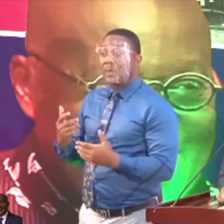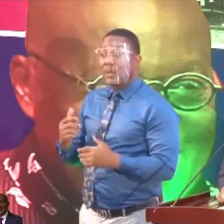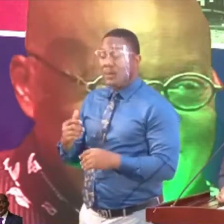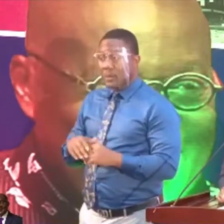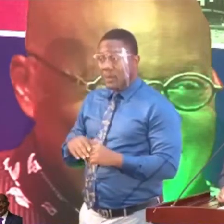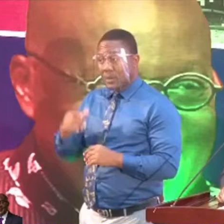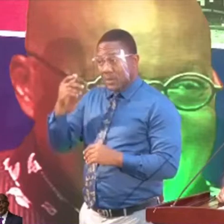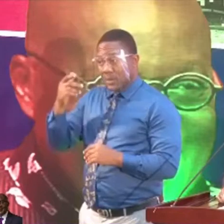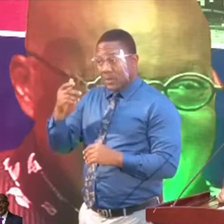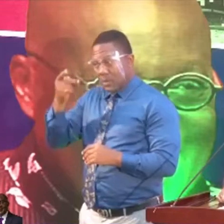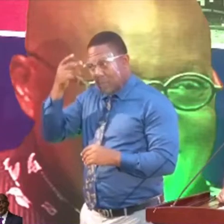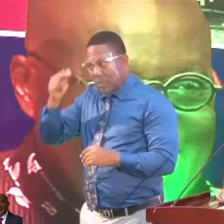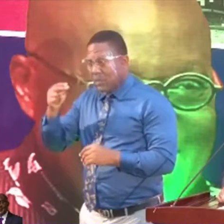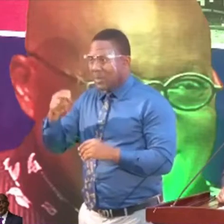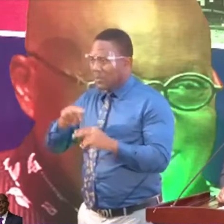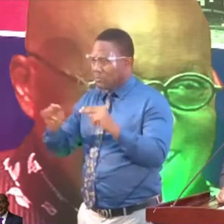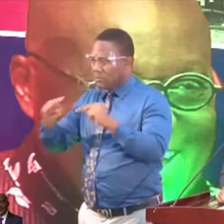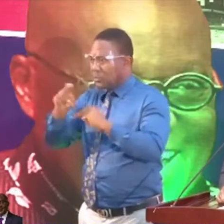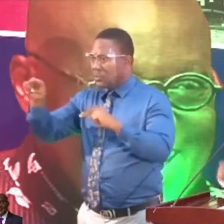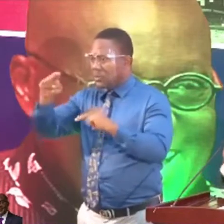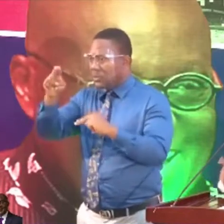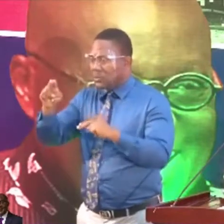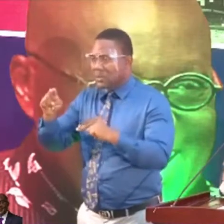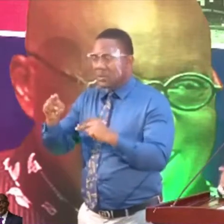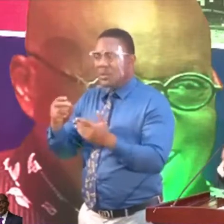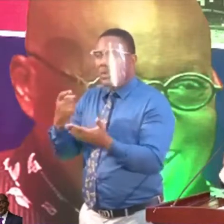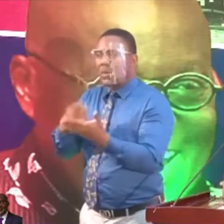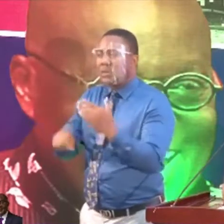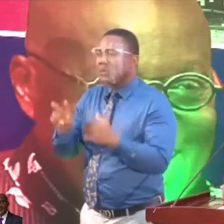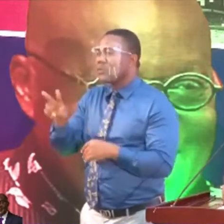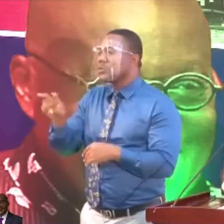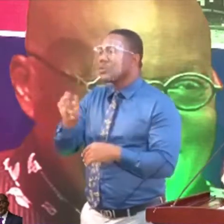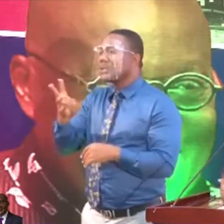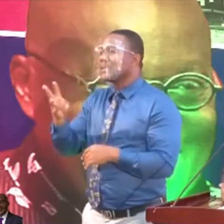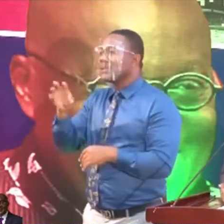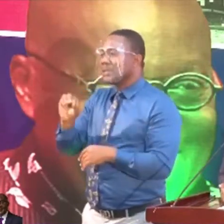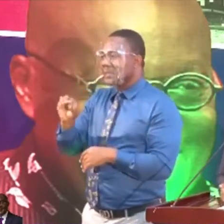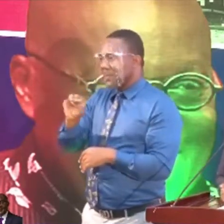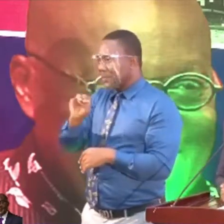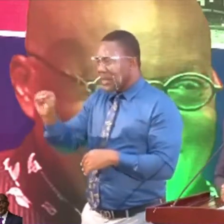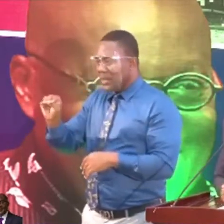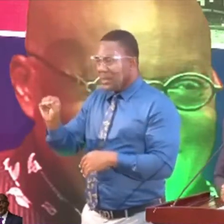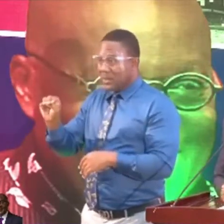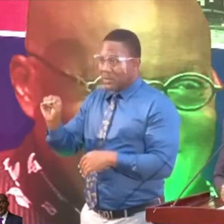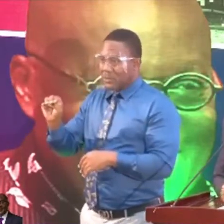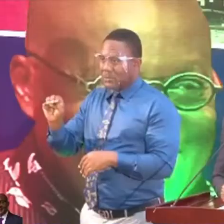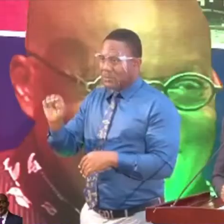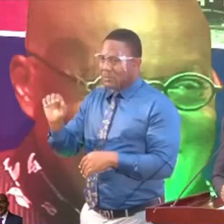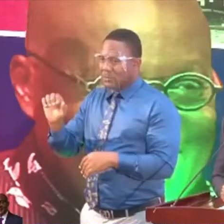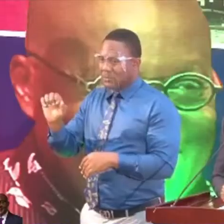Nkrumah interchange was contracted at $260 million.